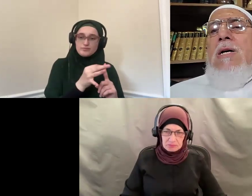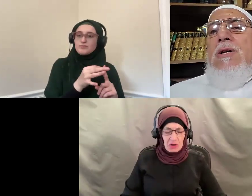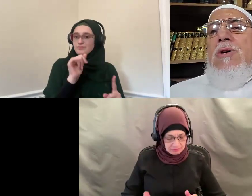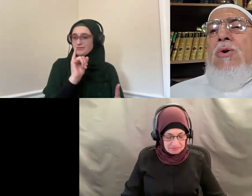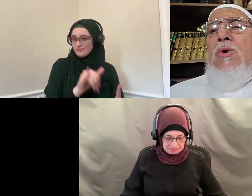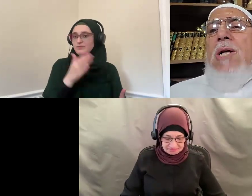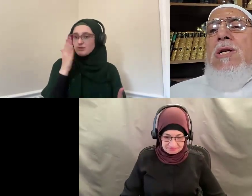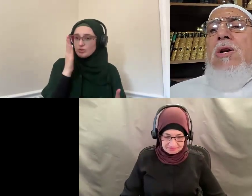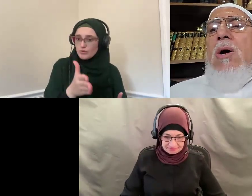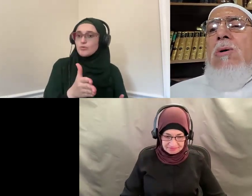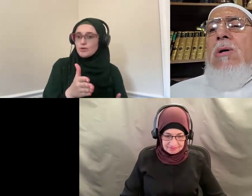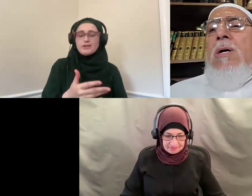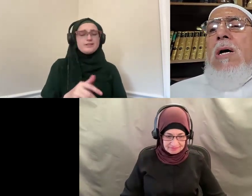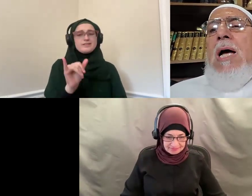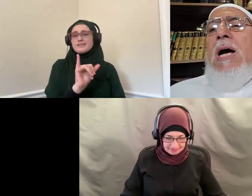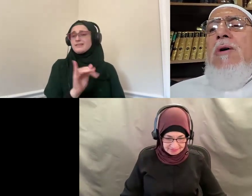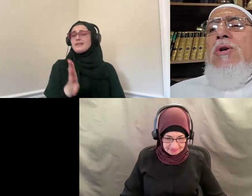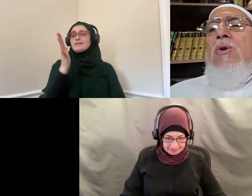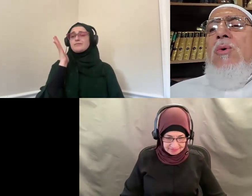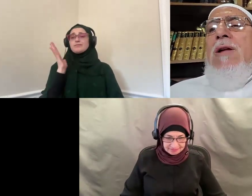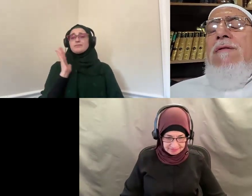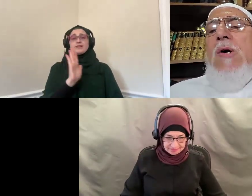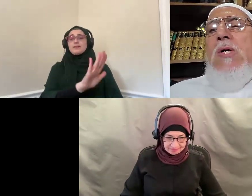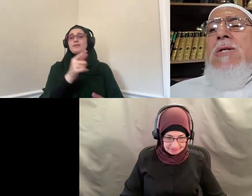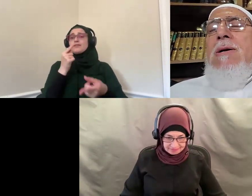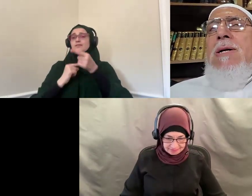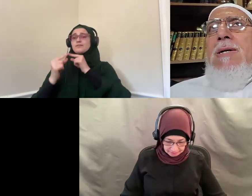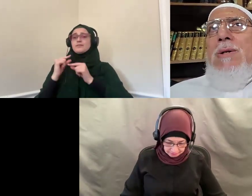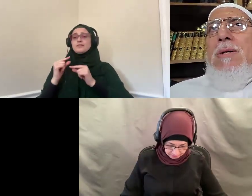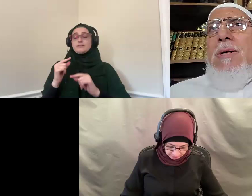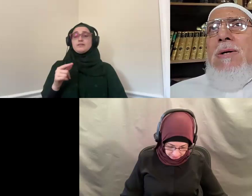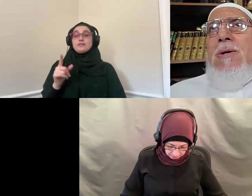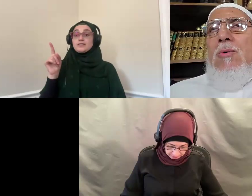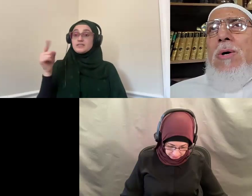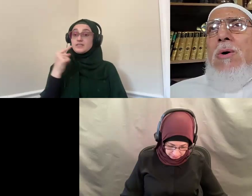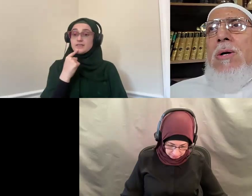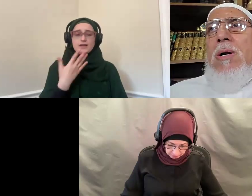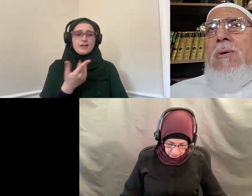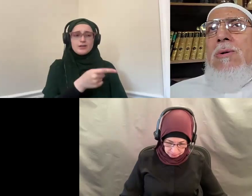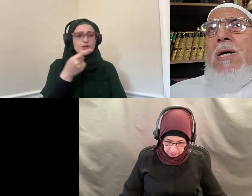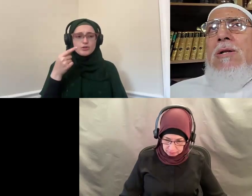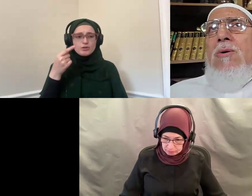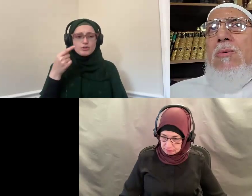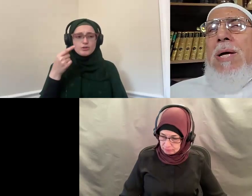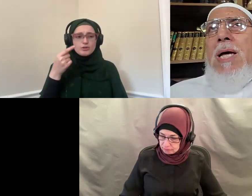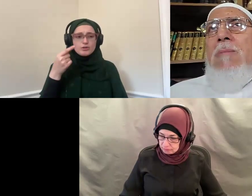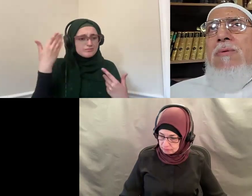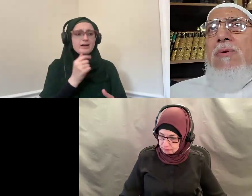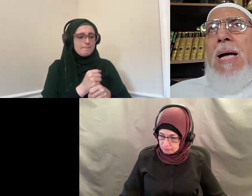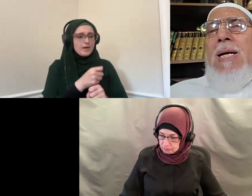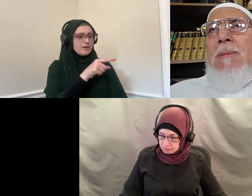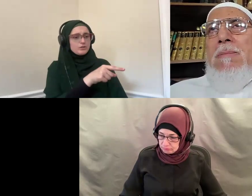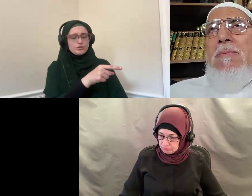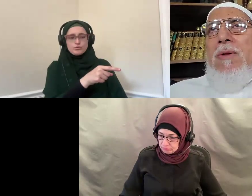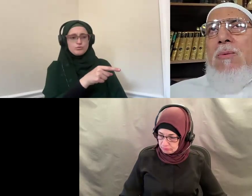saying, you already know how you were first created. We all know that we came